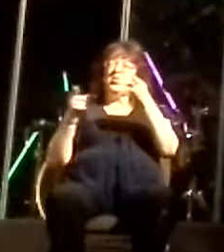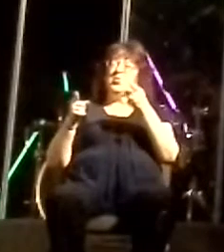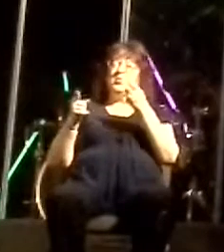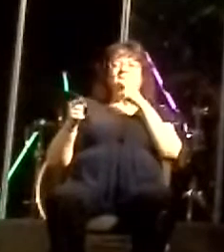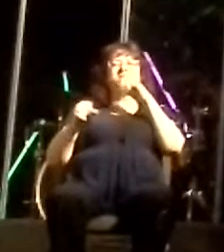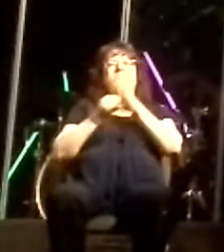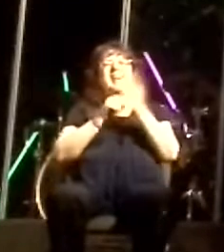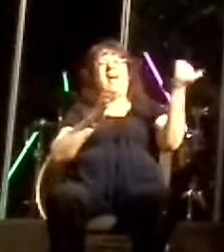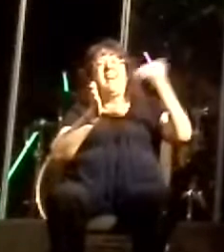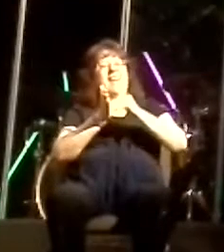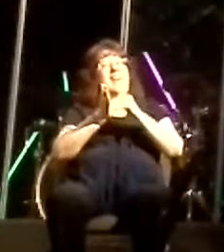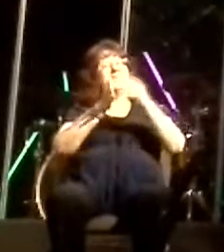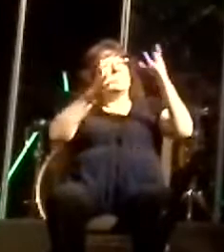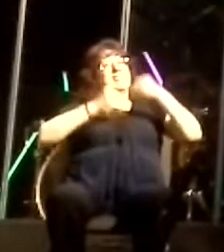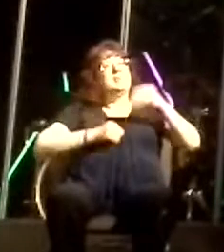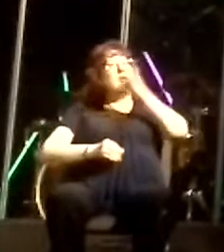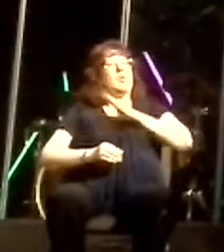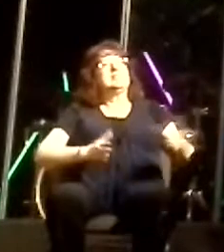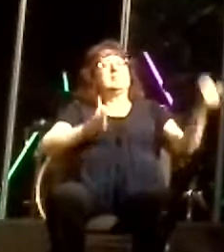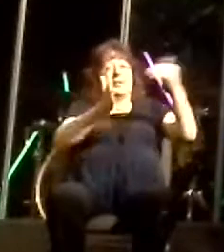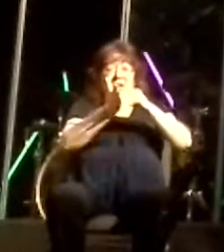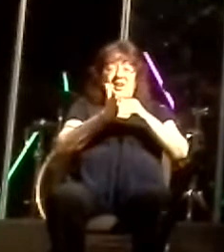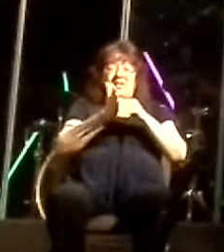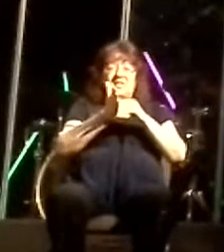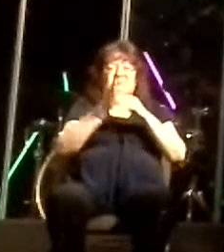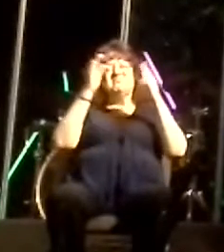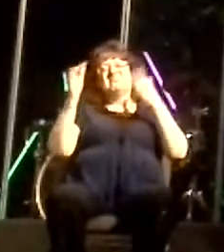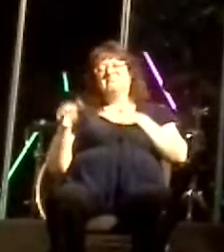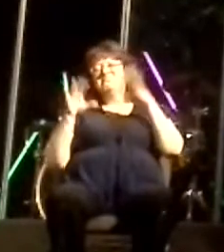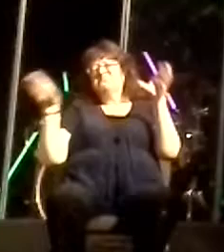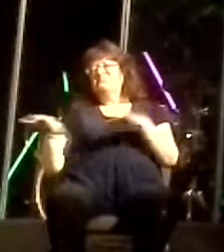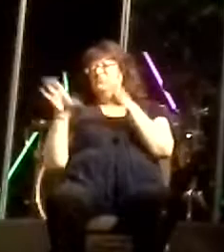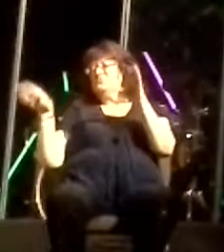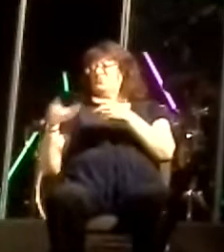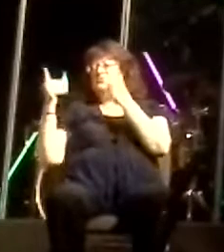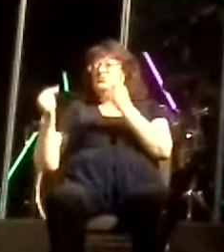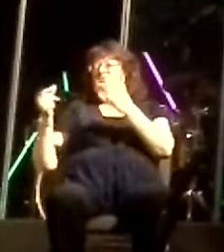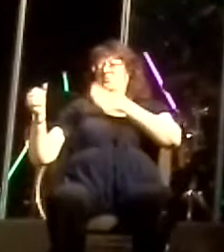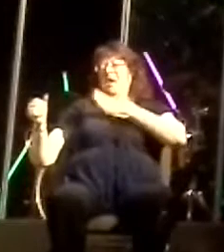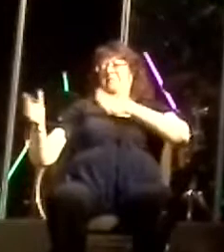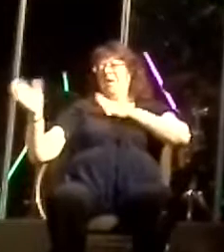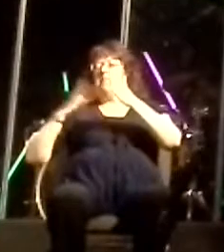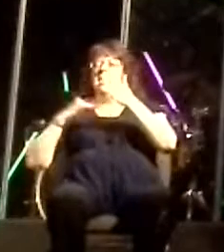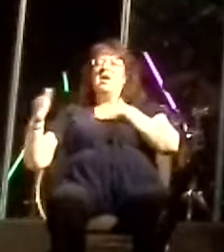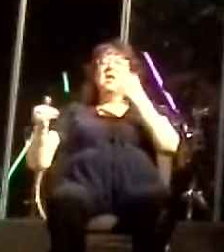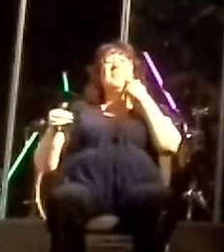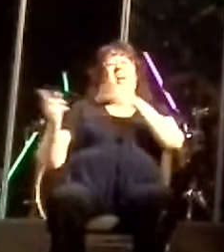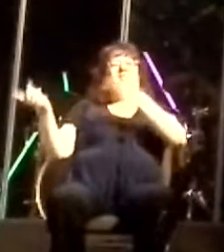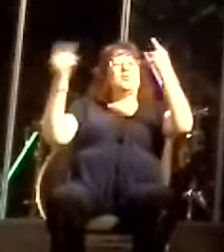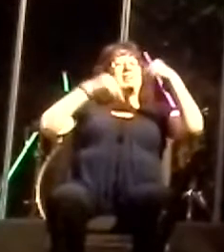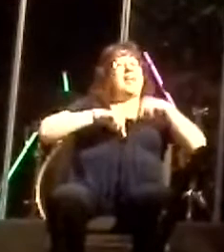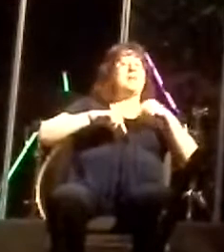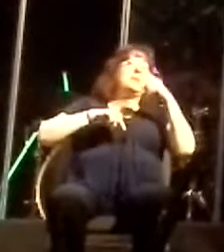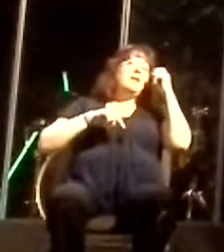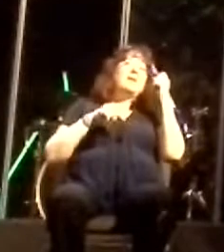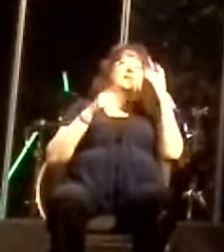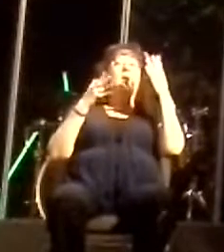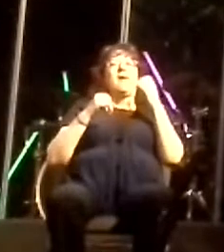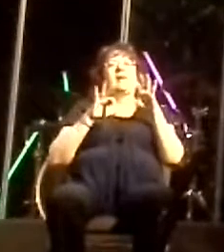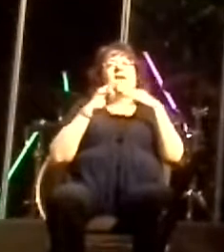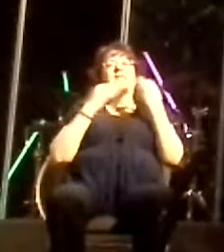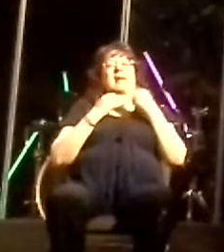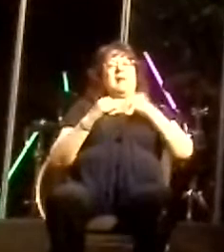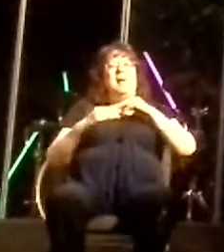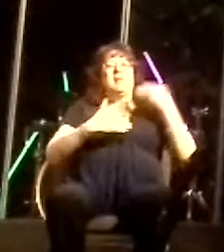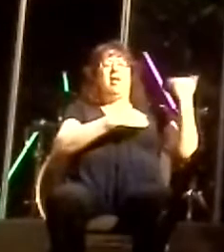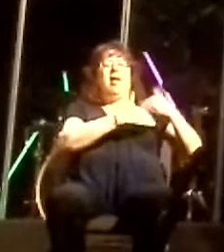more of a rededication of your life to Christ. You've been doing your own thing and going your own way. And you thought you came here today just because you wanted to get a family